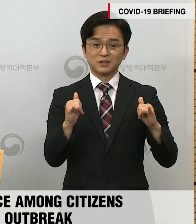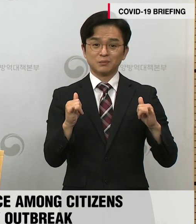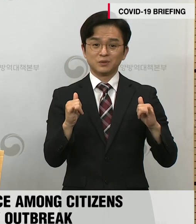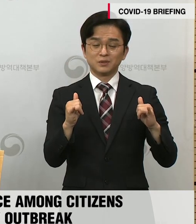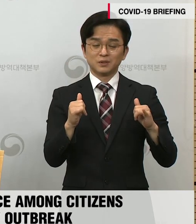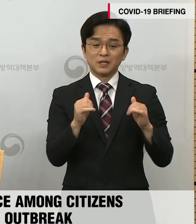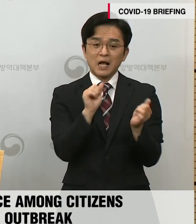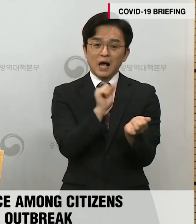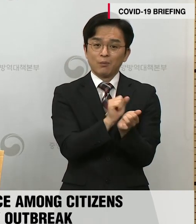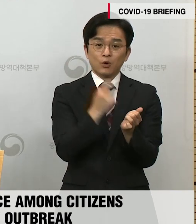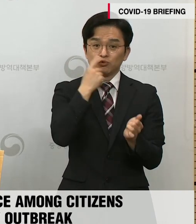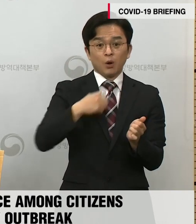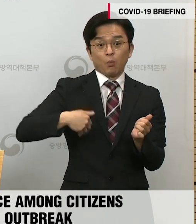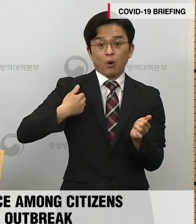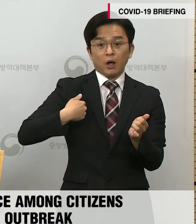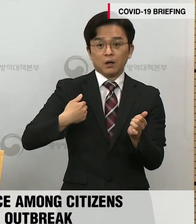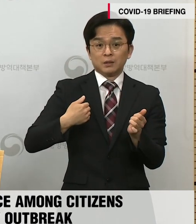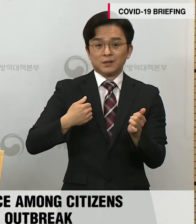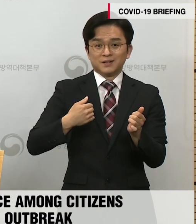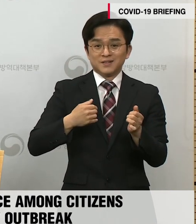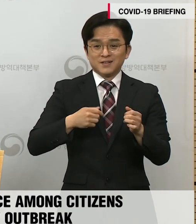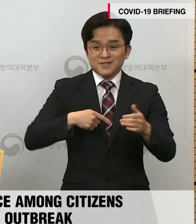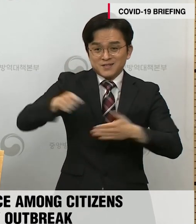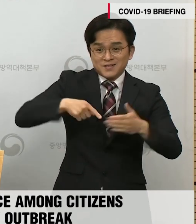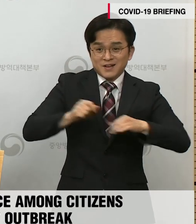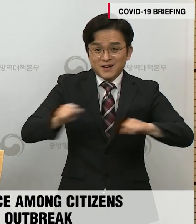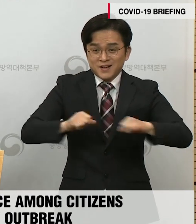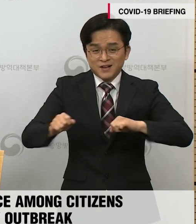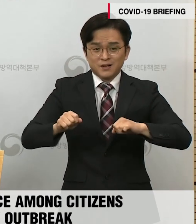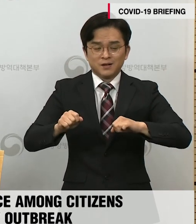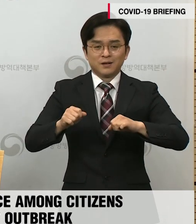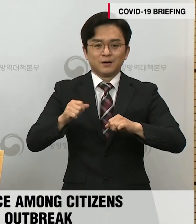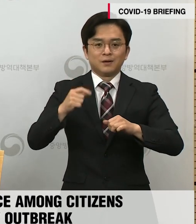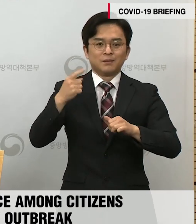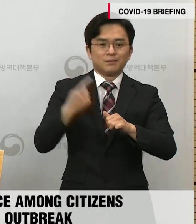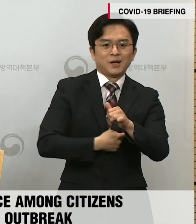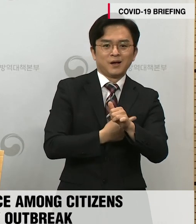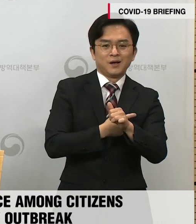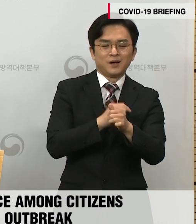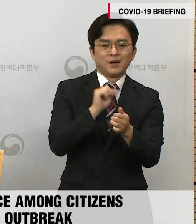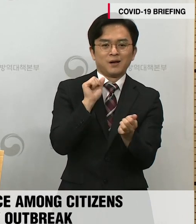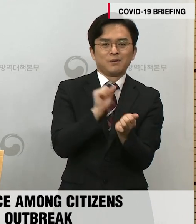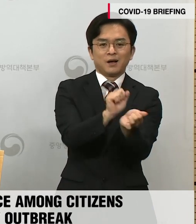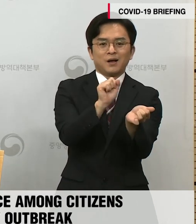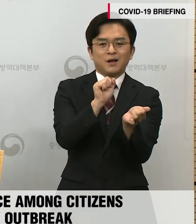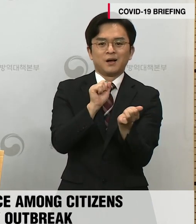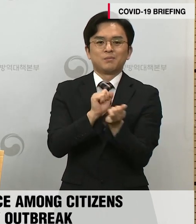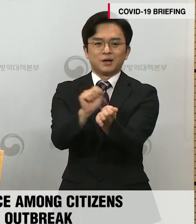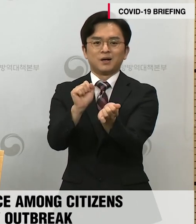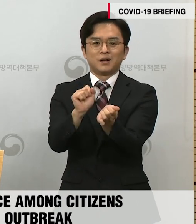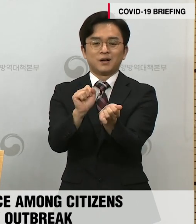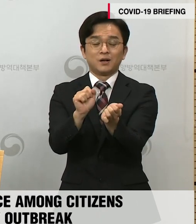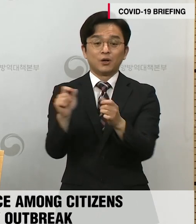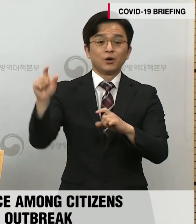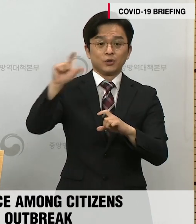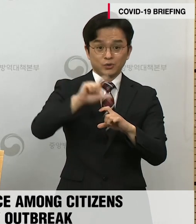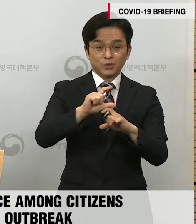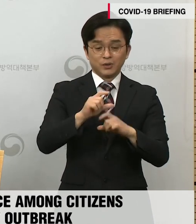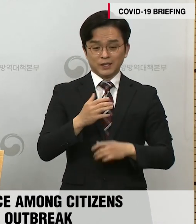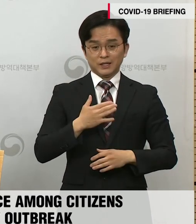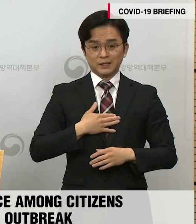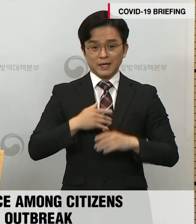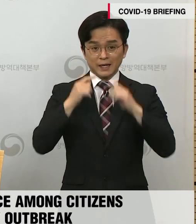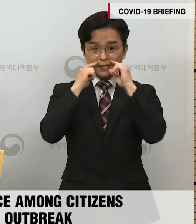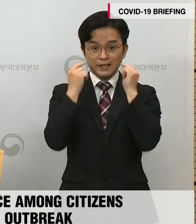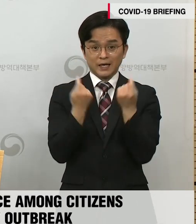people show no symptoms or mild symptoms, the infection rate is very high among these people, and the virus can act as